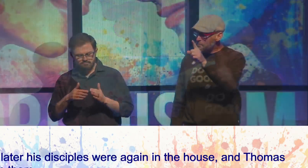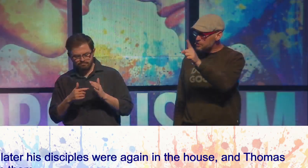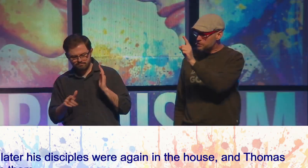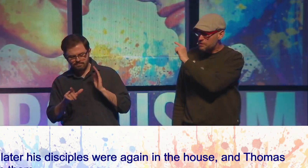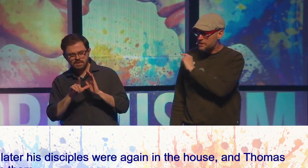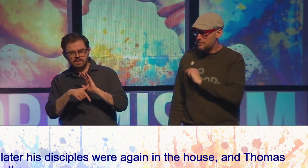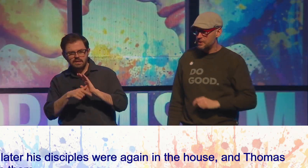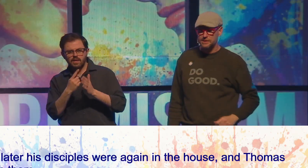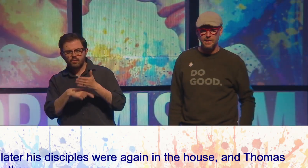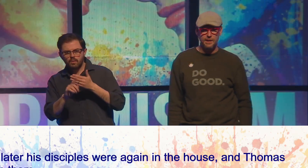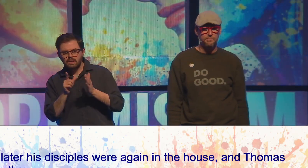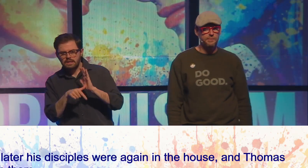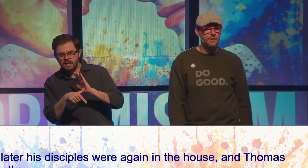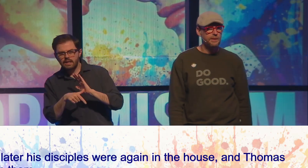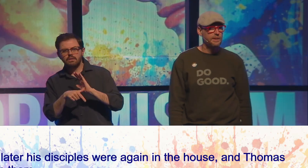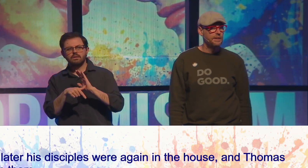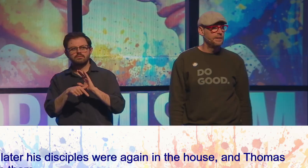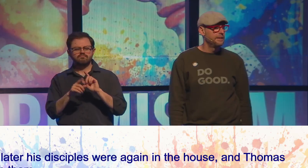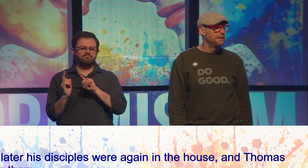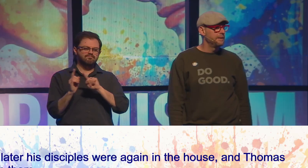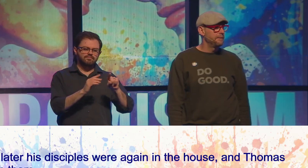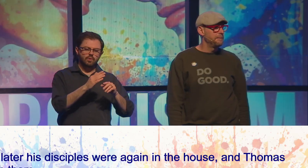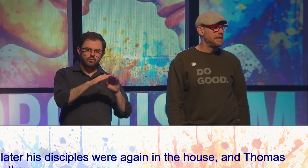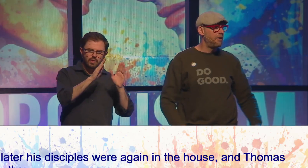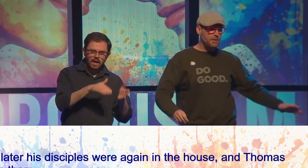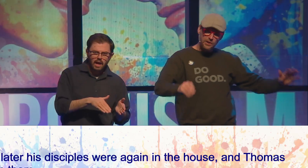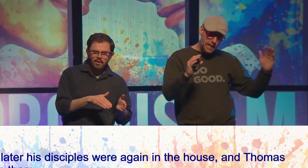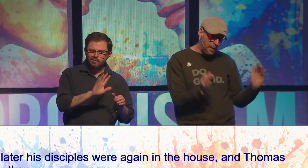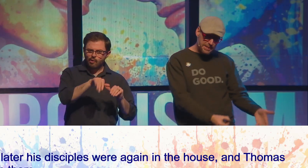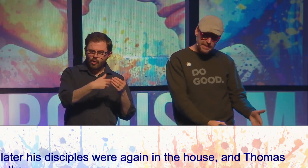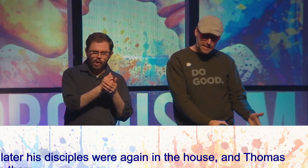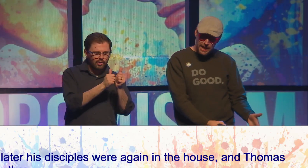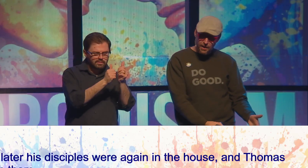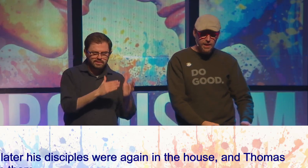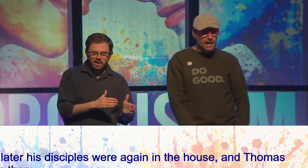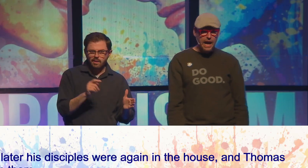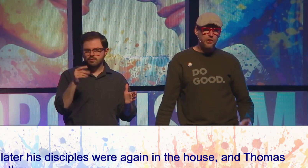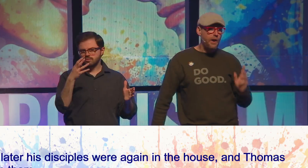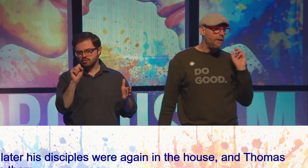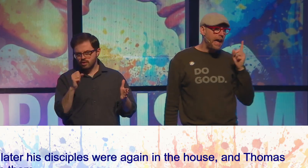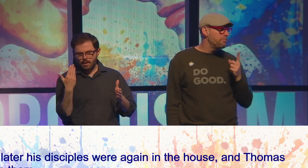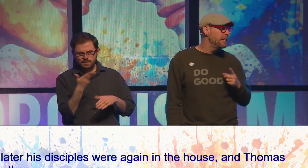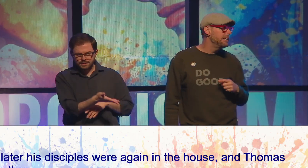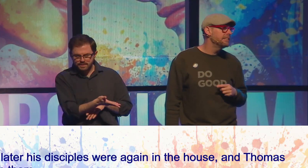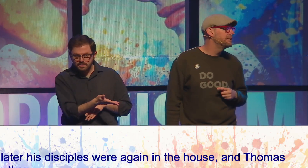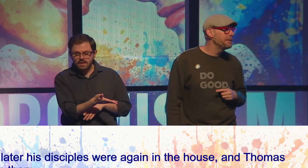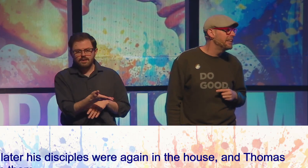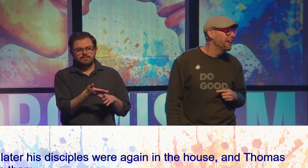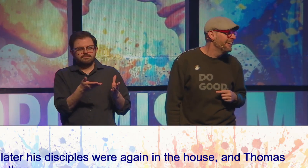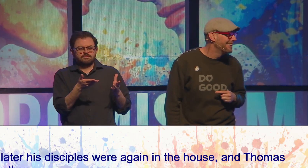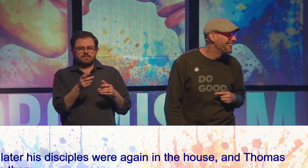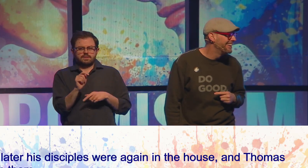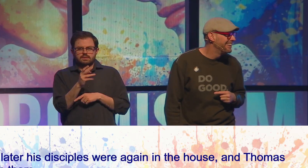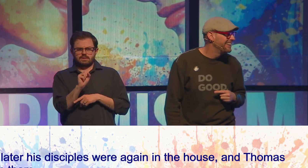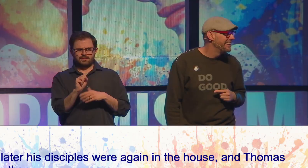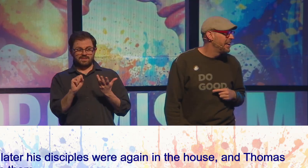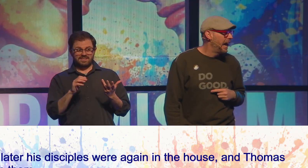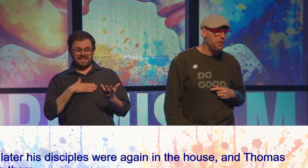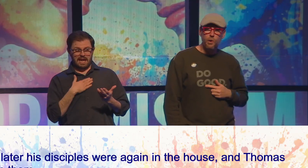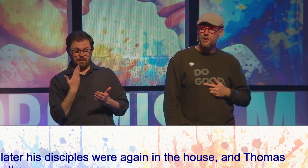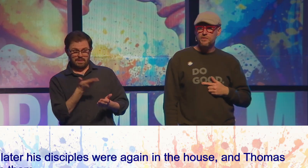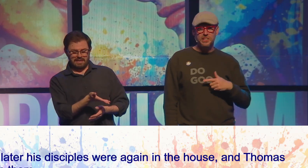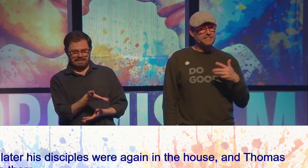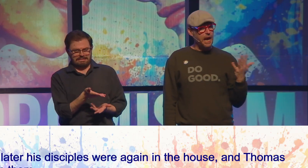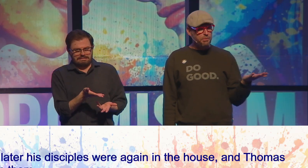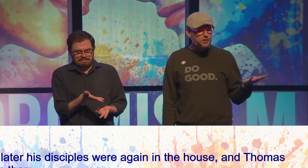and Thomas was with them this time. Now Thomas is there. I don't know how happy he is to be there.